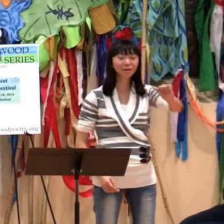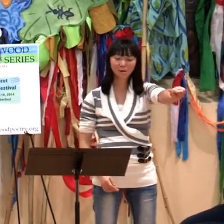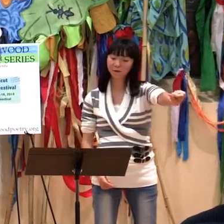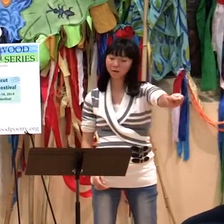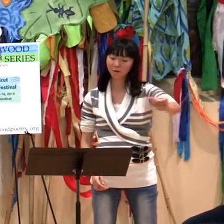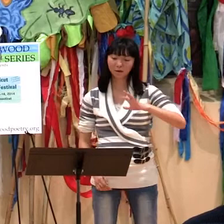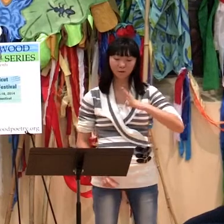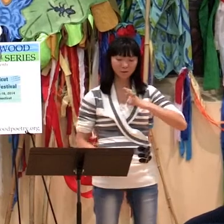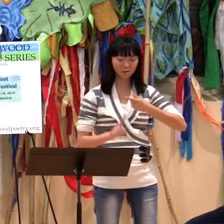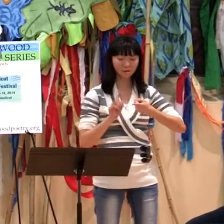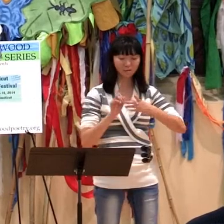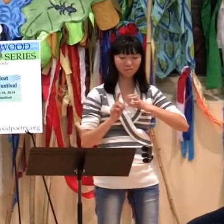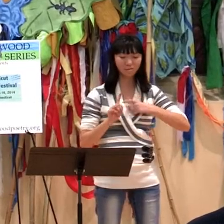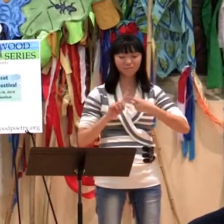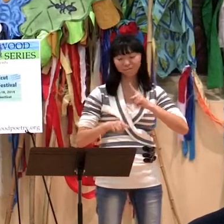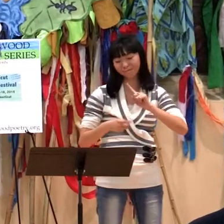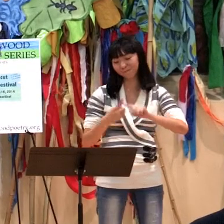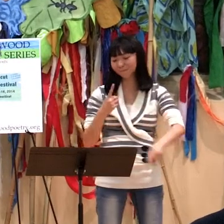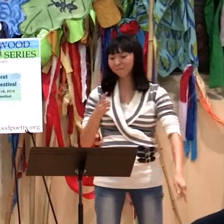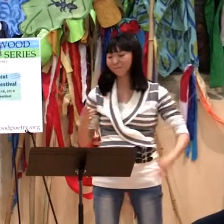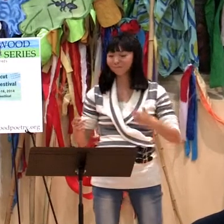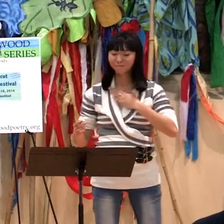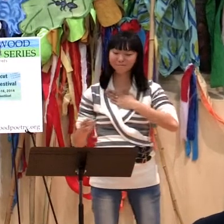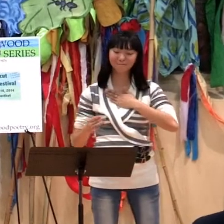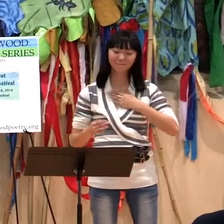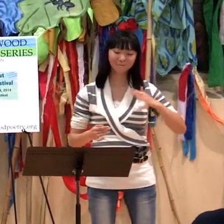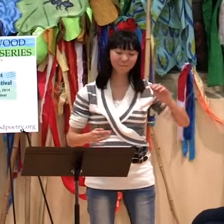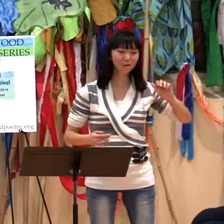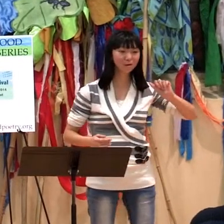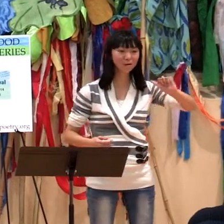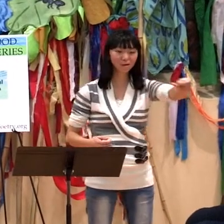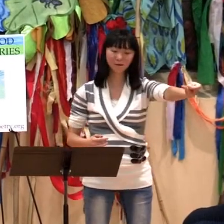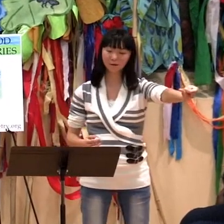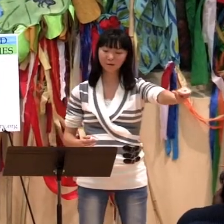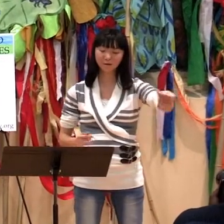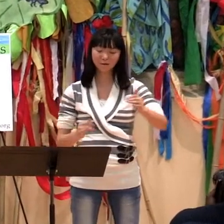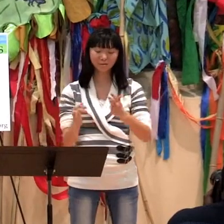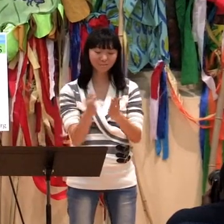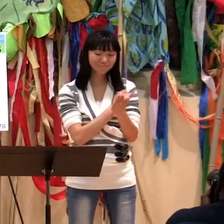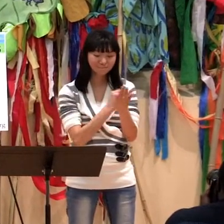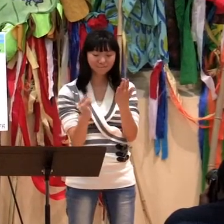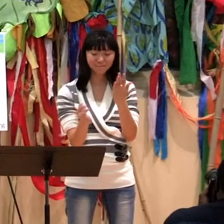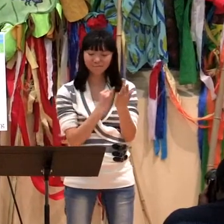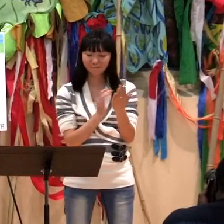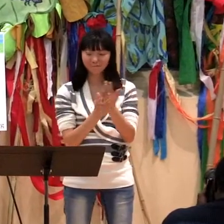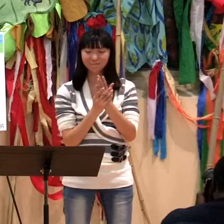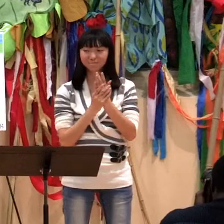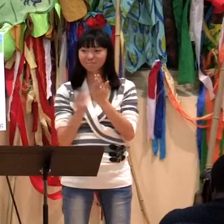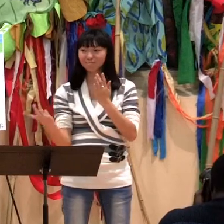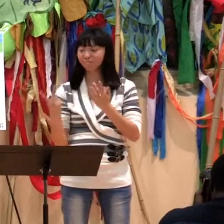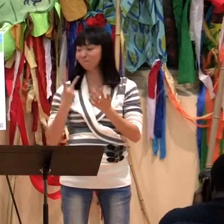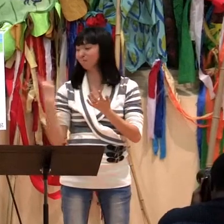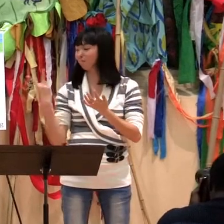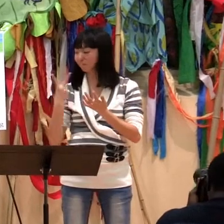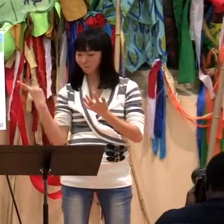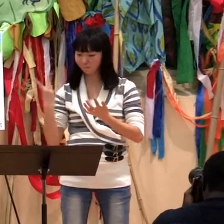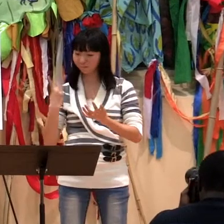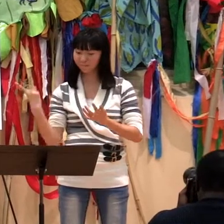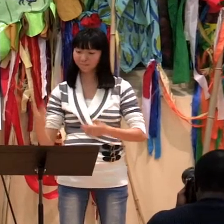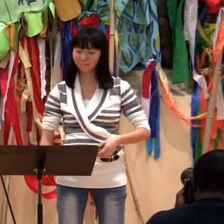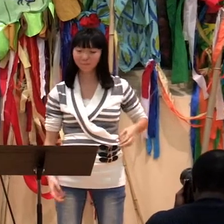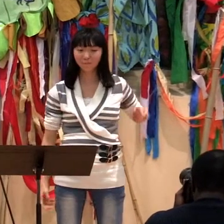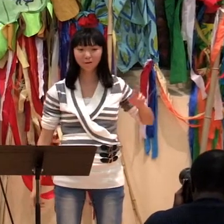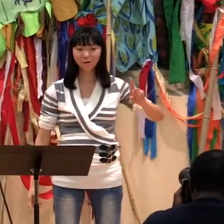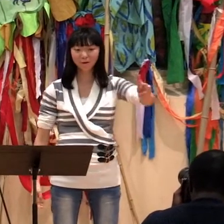Aaron. A, awesome friend of mine. A, artistic person just